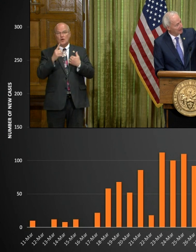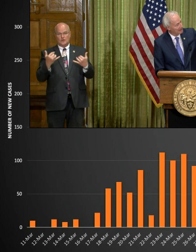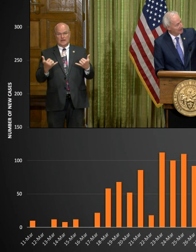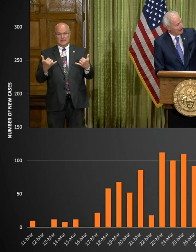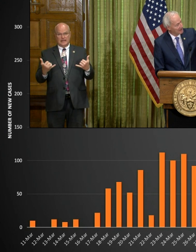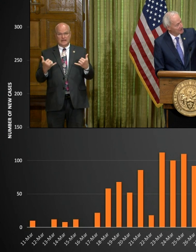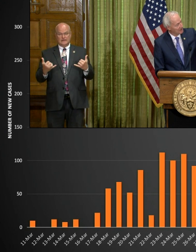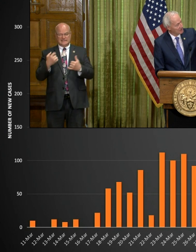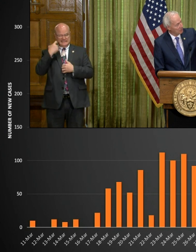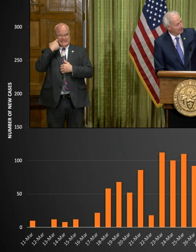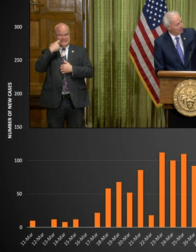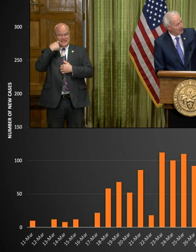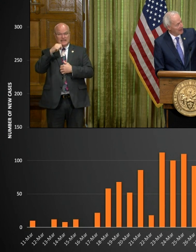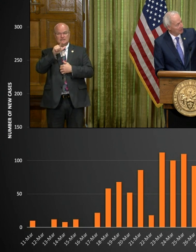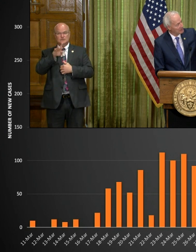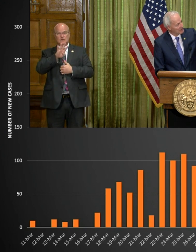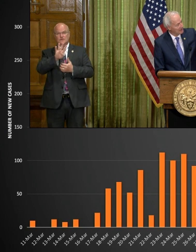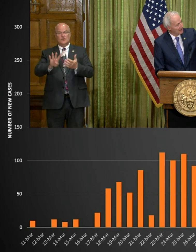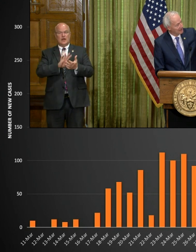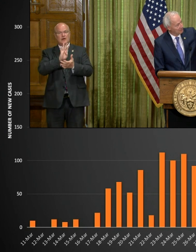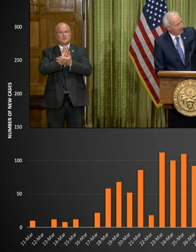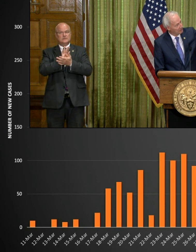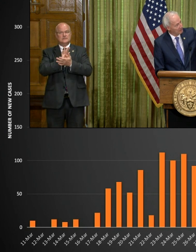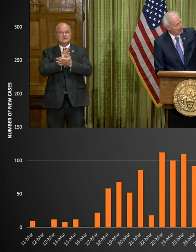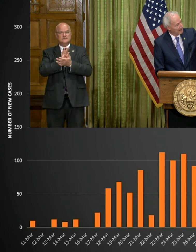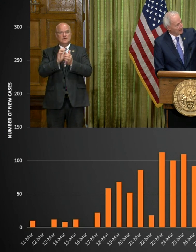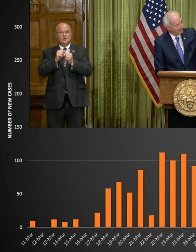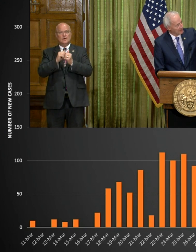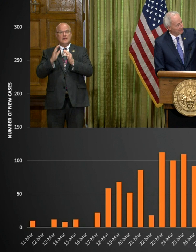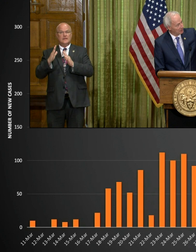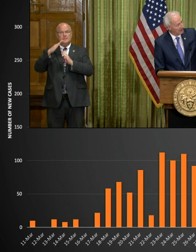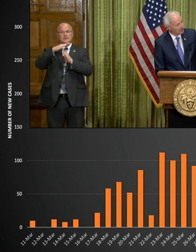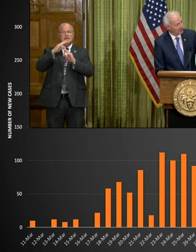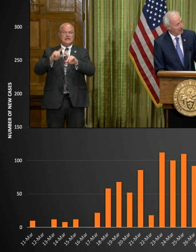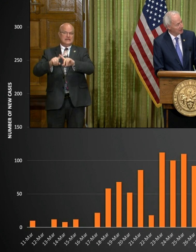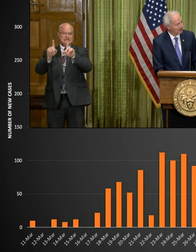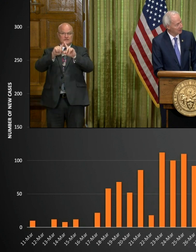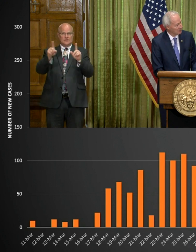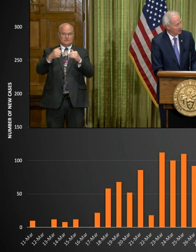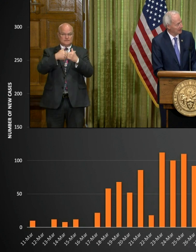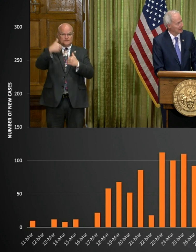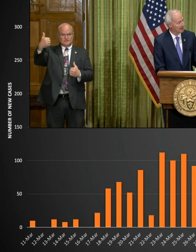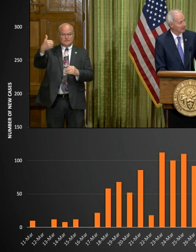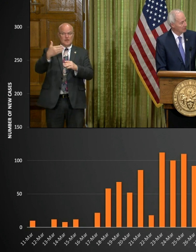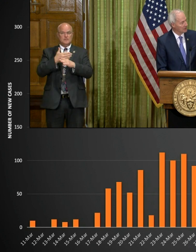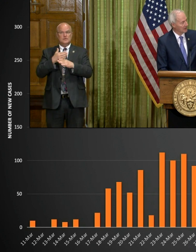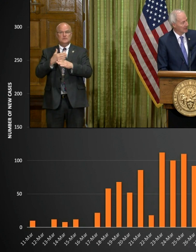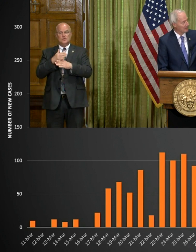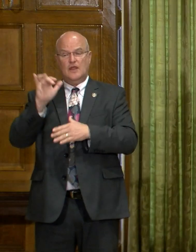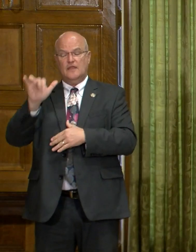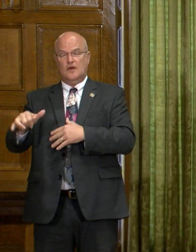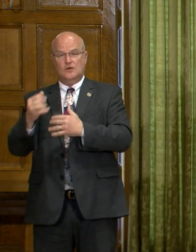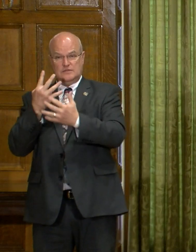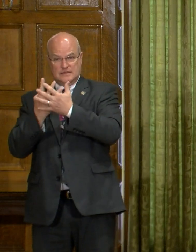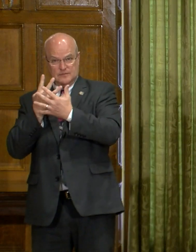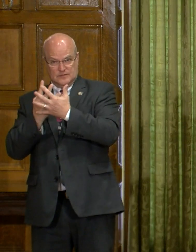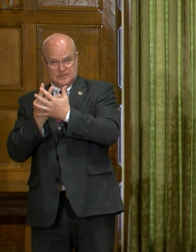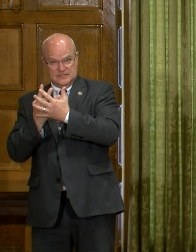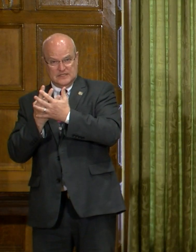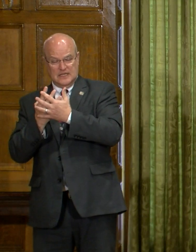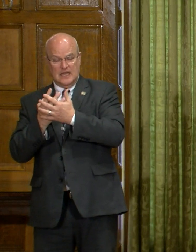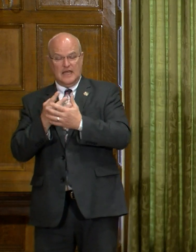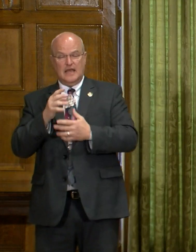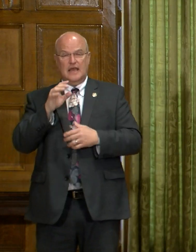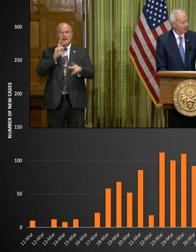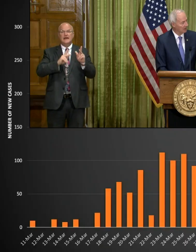are in the last 24 hours, and with the peak and the differentiation between those in the Cummins unit